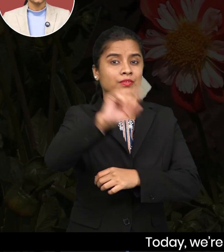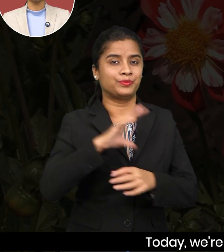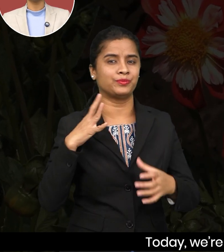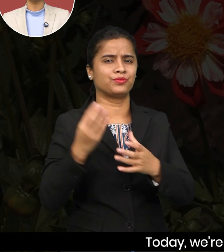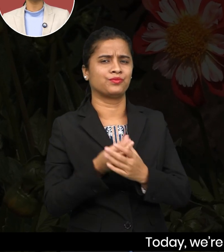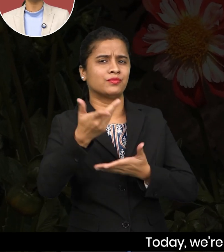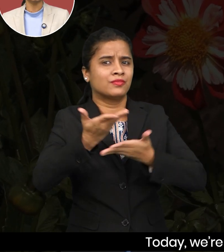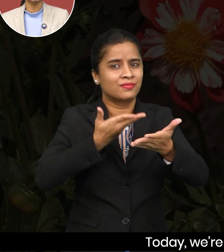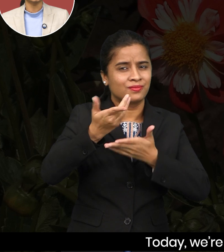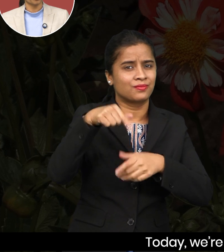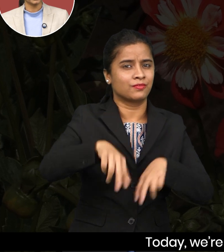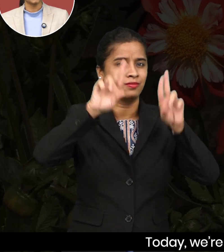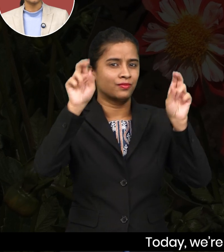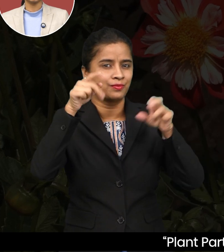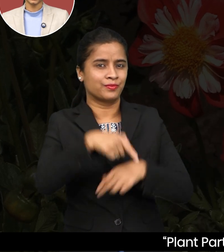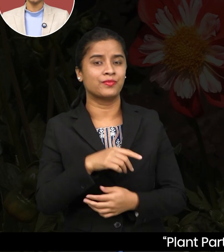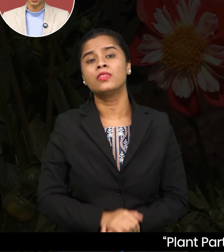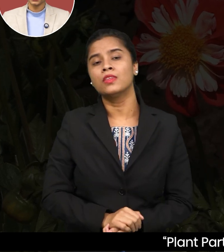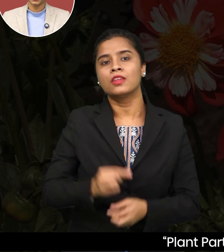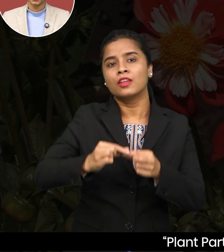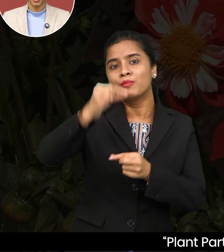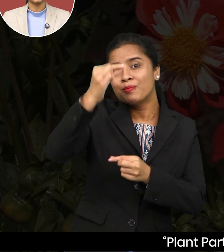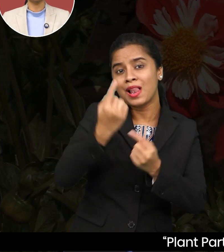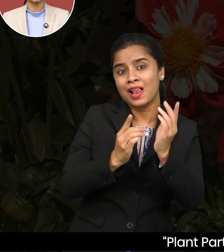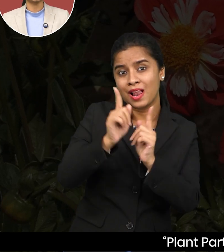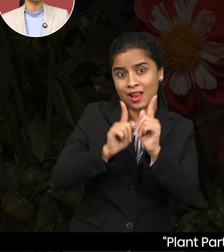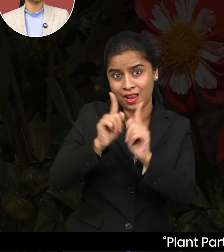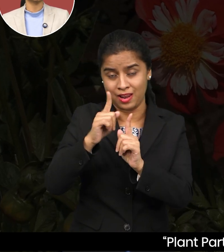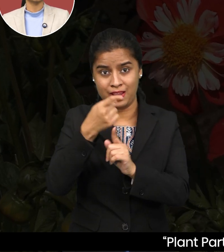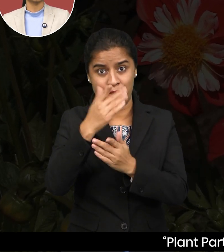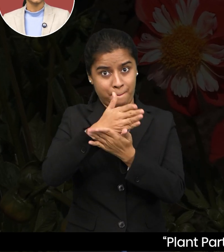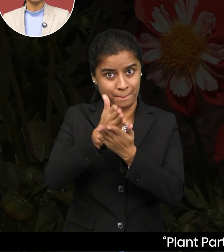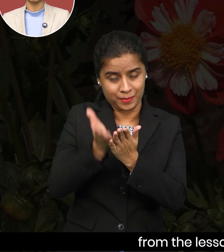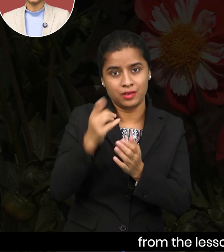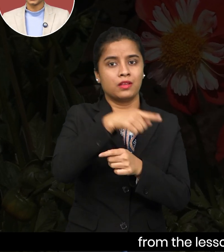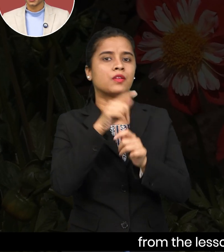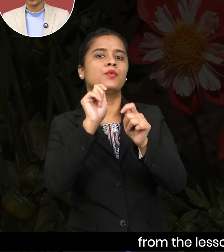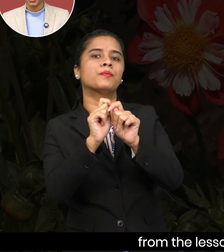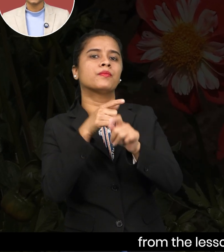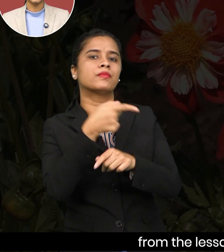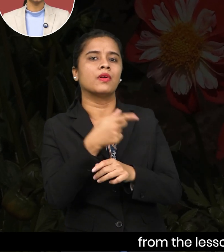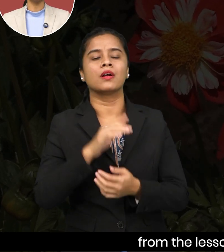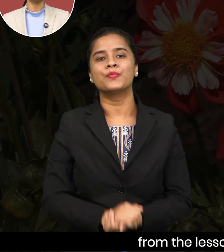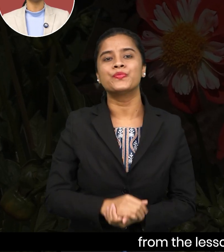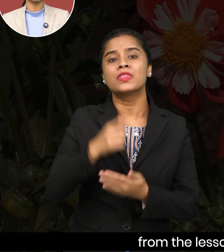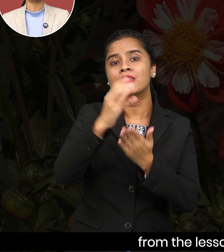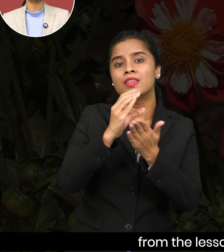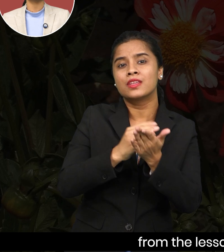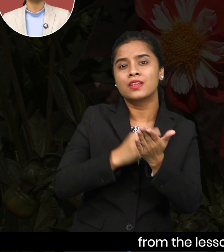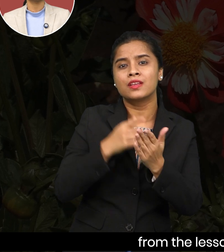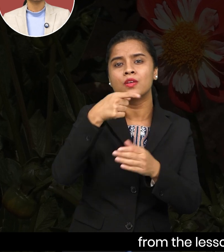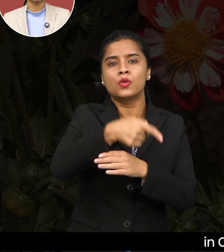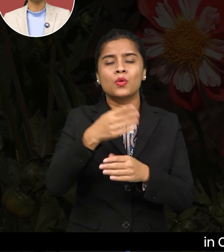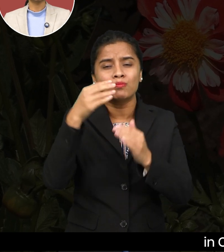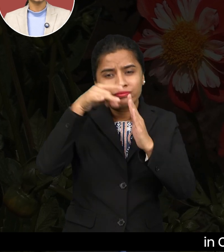Today, we are here to discuss the topic plant parts and their functions from the lesson Getting to Know